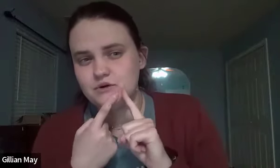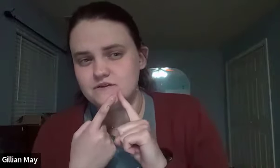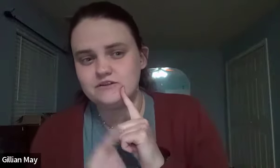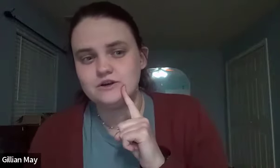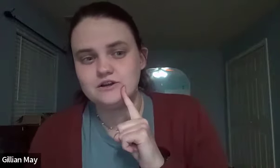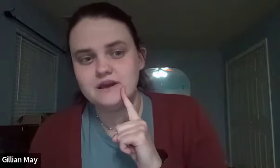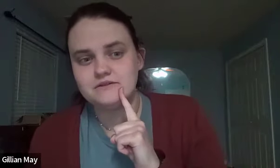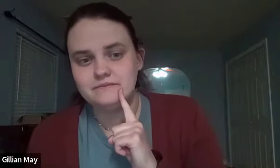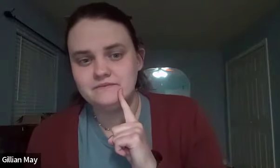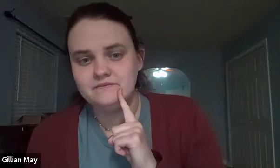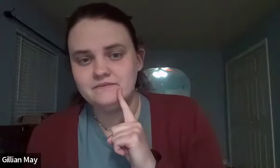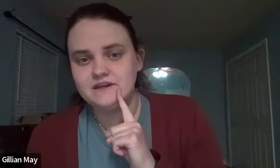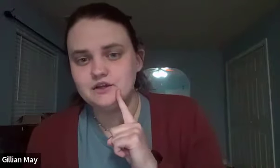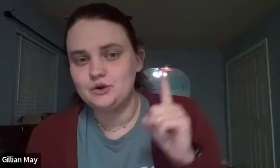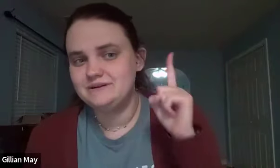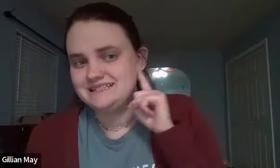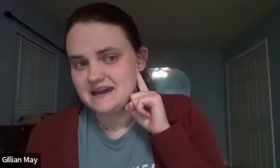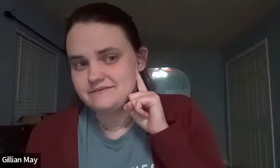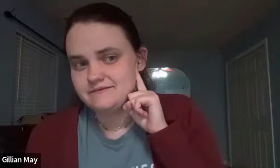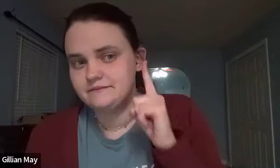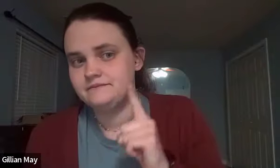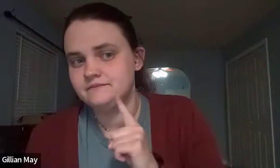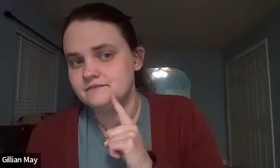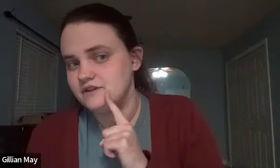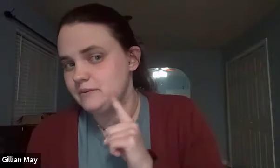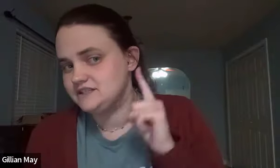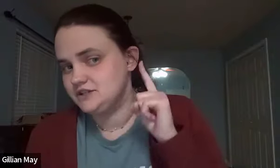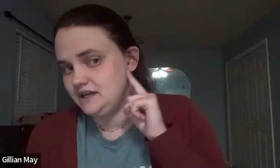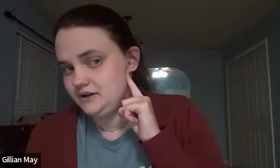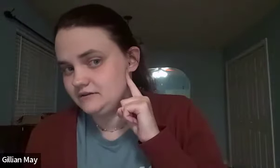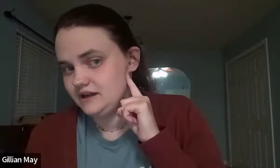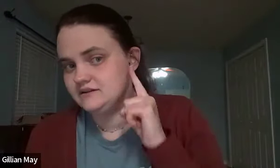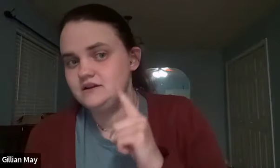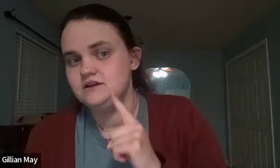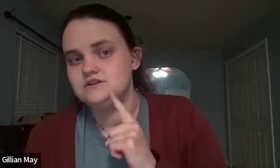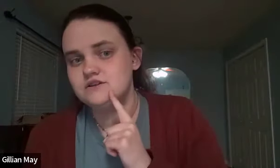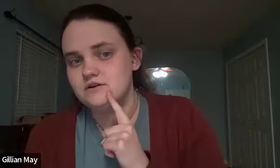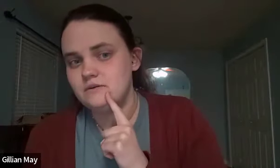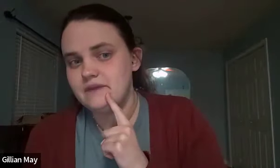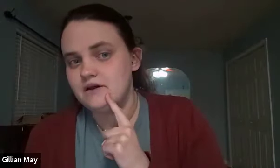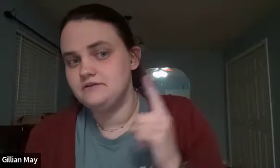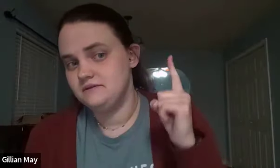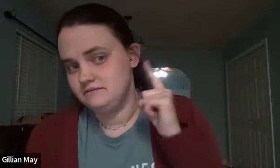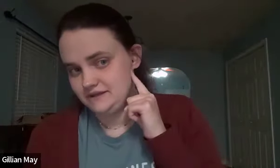pointer finger at the corner of your mouth. And you go deaf. You go back to your ear. Yeah. So you go mouth,